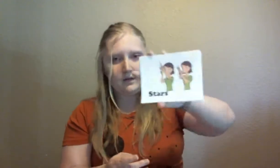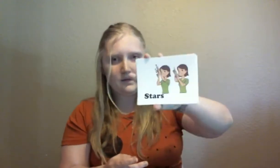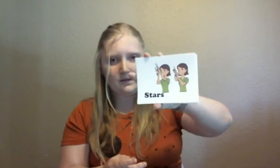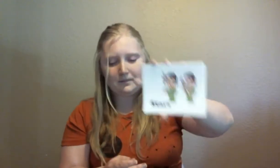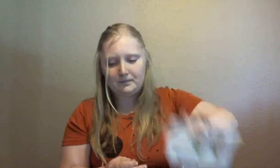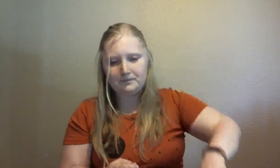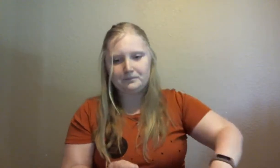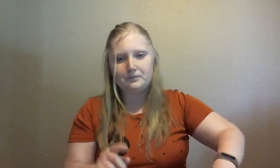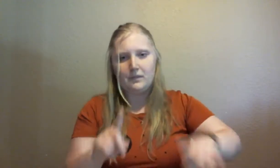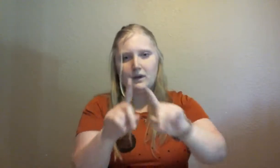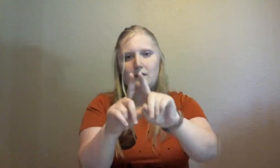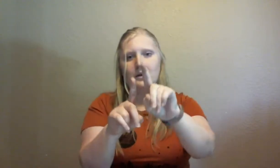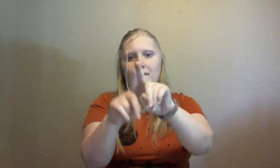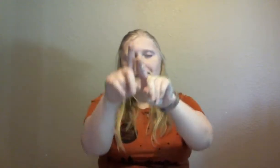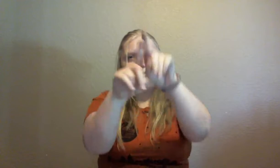stars.